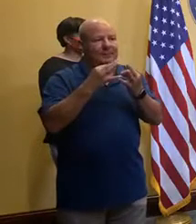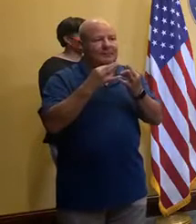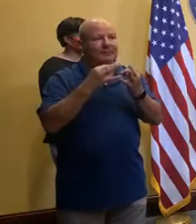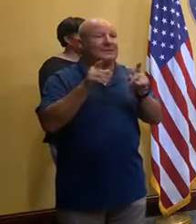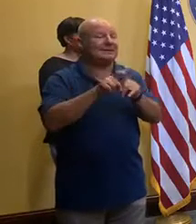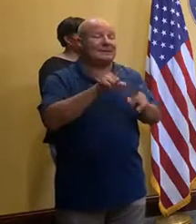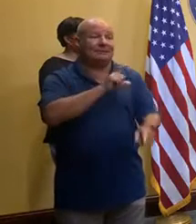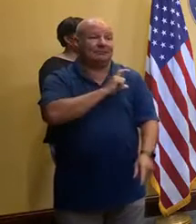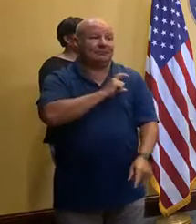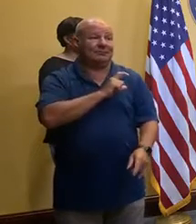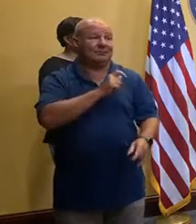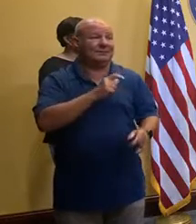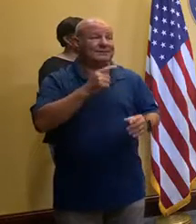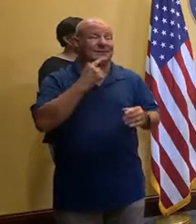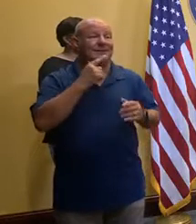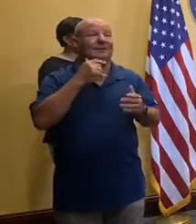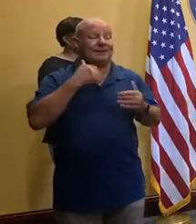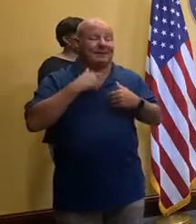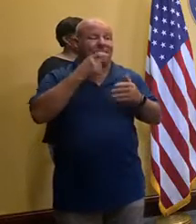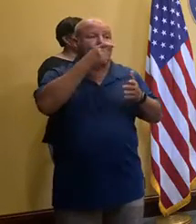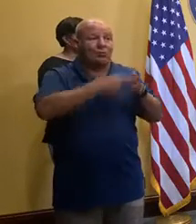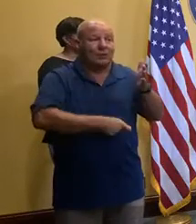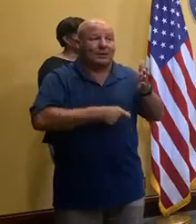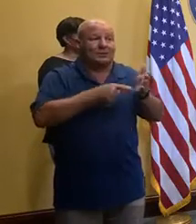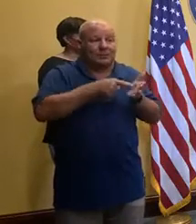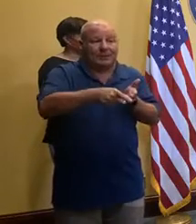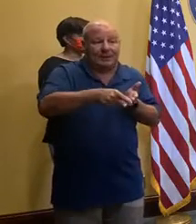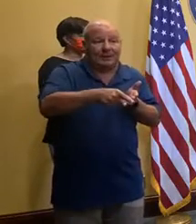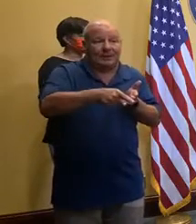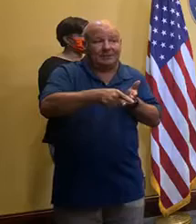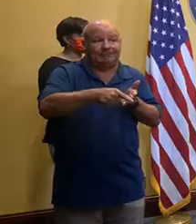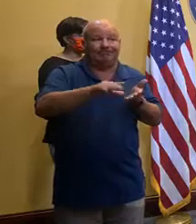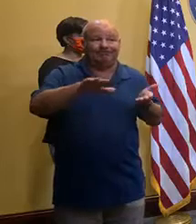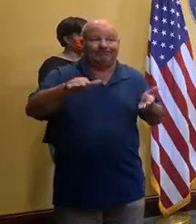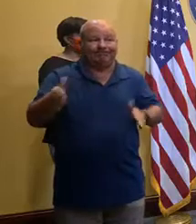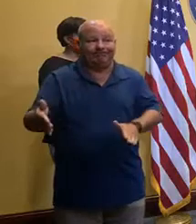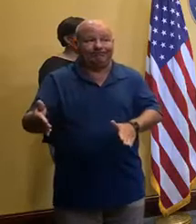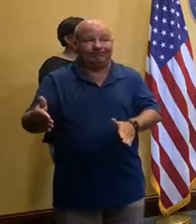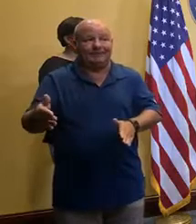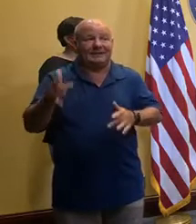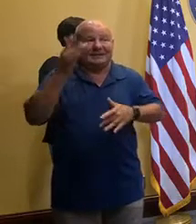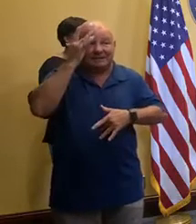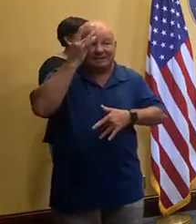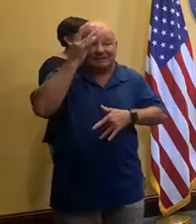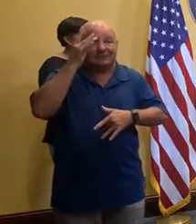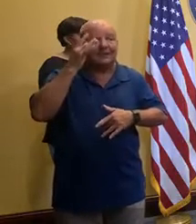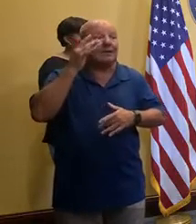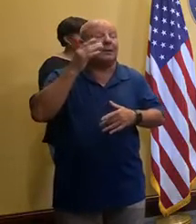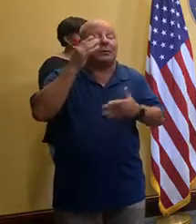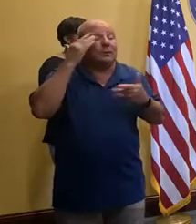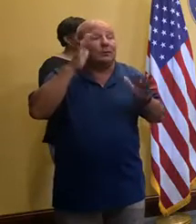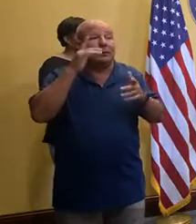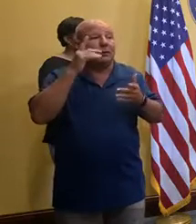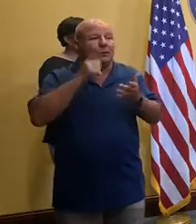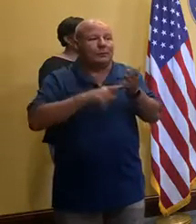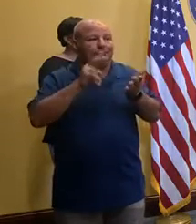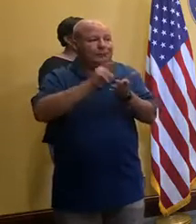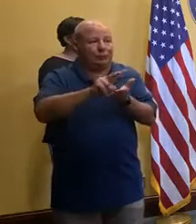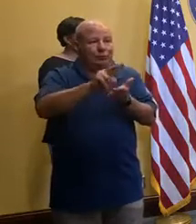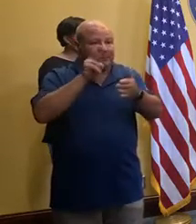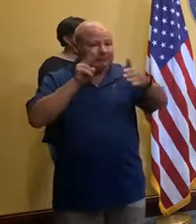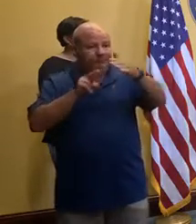a price to pay, and we've yet to identify what those numbers and results may be 2 weeks from